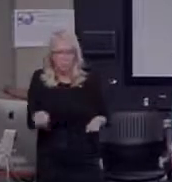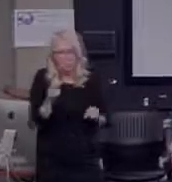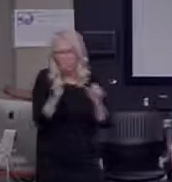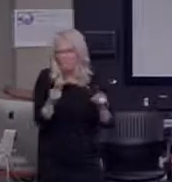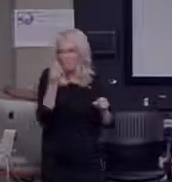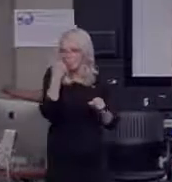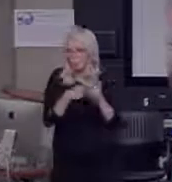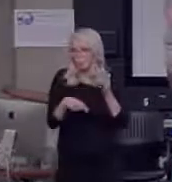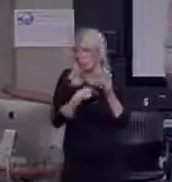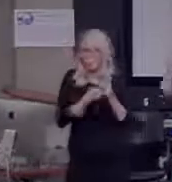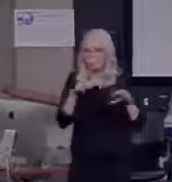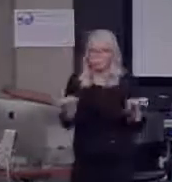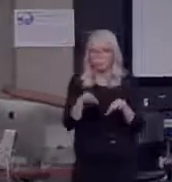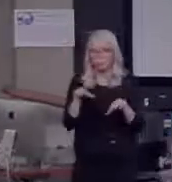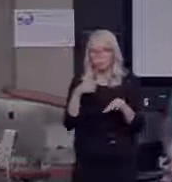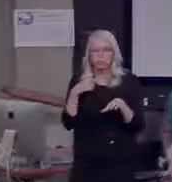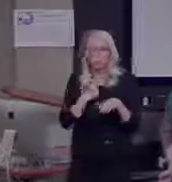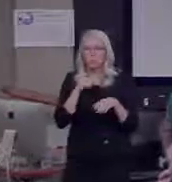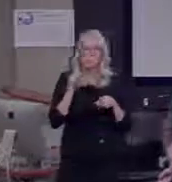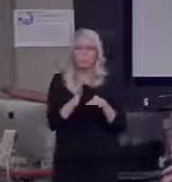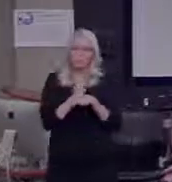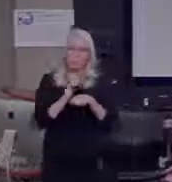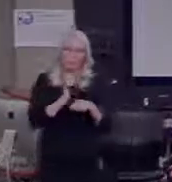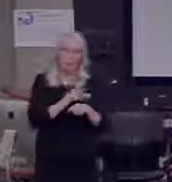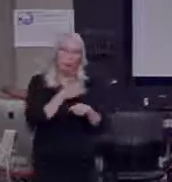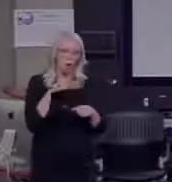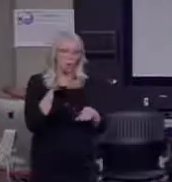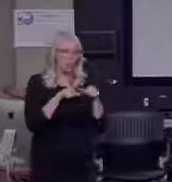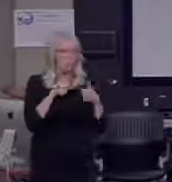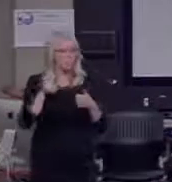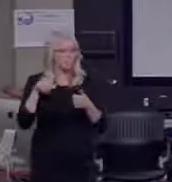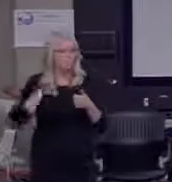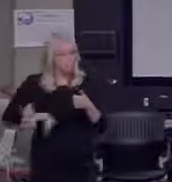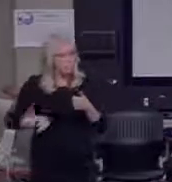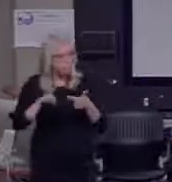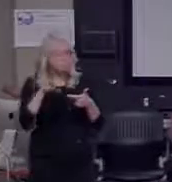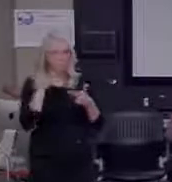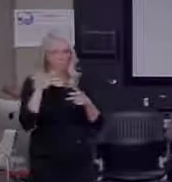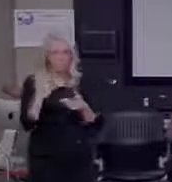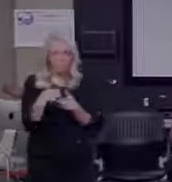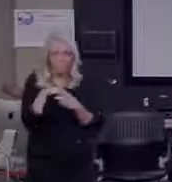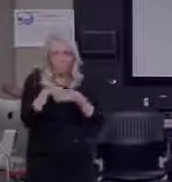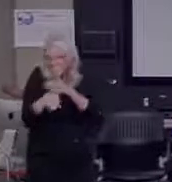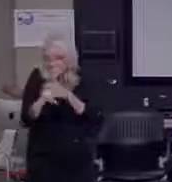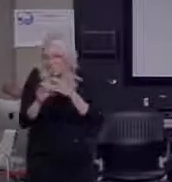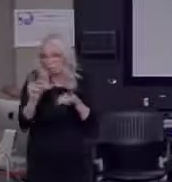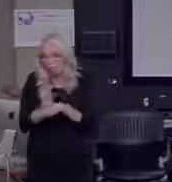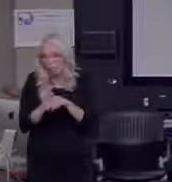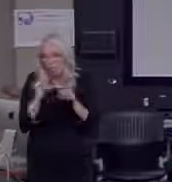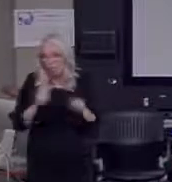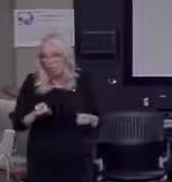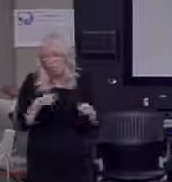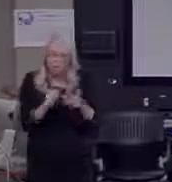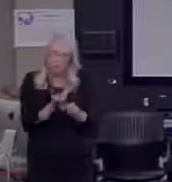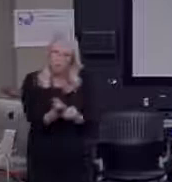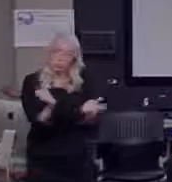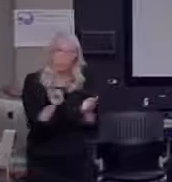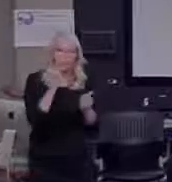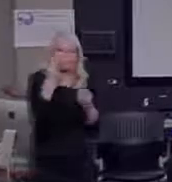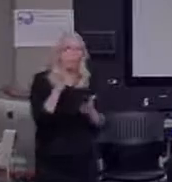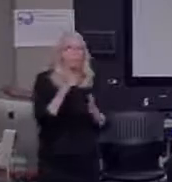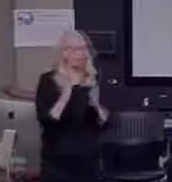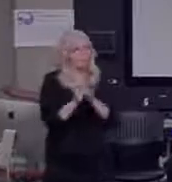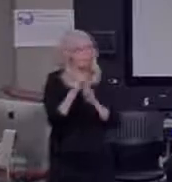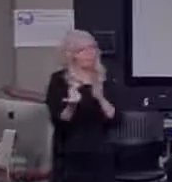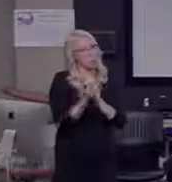make it accessible, digestible, and usable. And we want to disseminate information, but we've also come up with a new category,